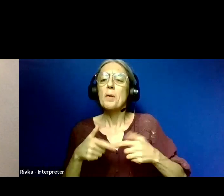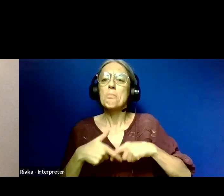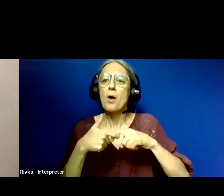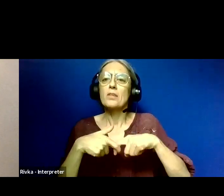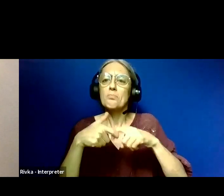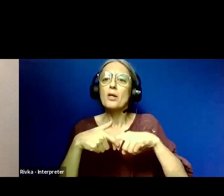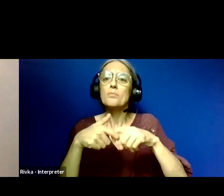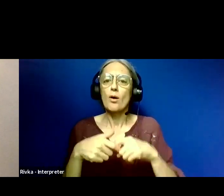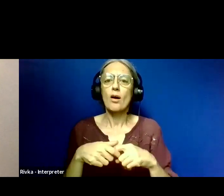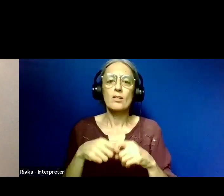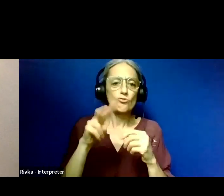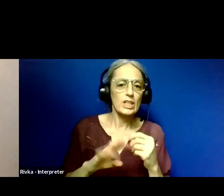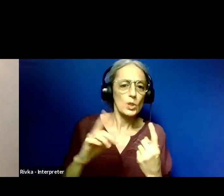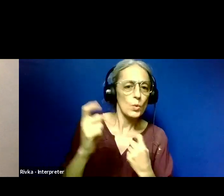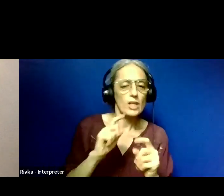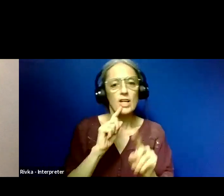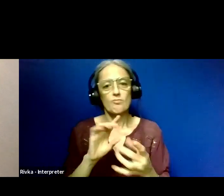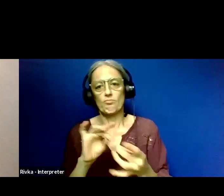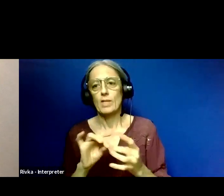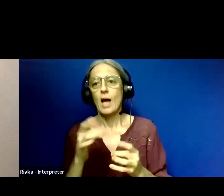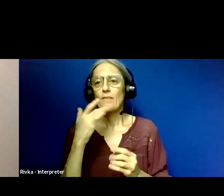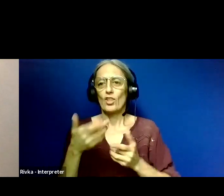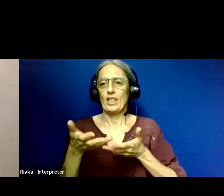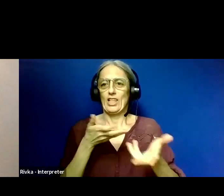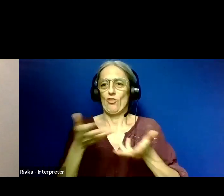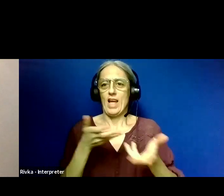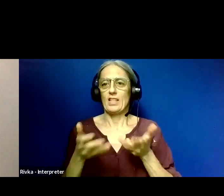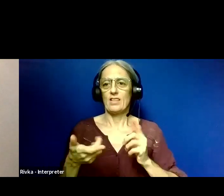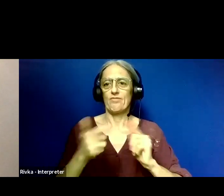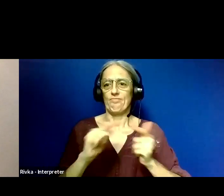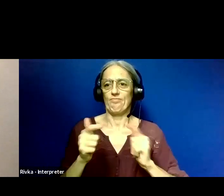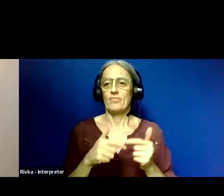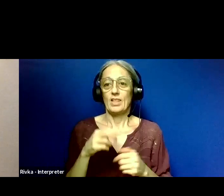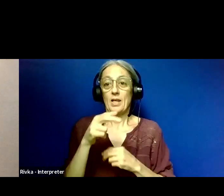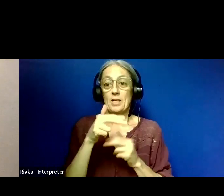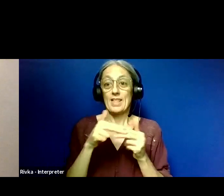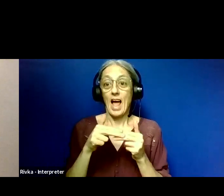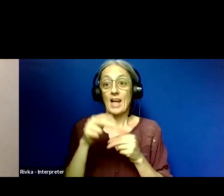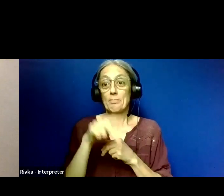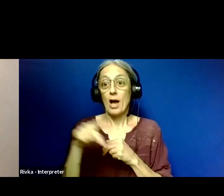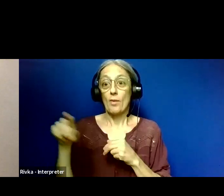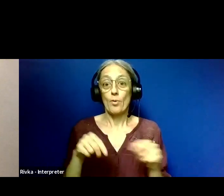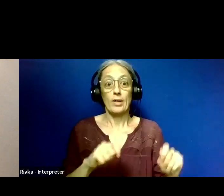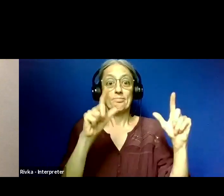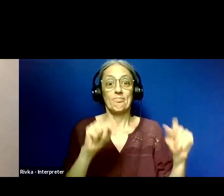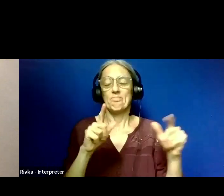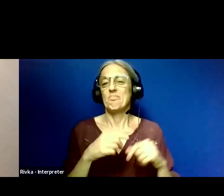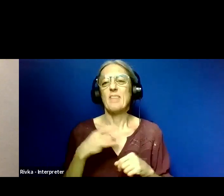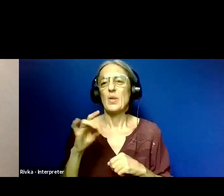like interactive presentations. I really don't like PowerPoints because I like to have communication between